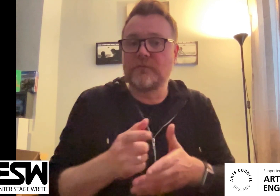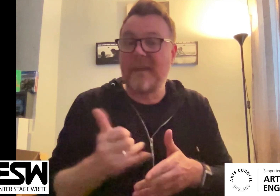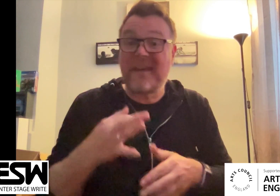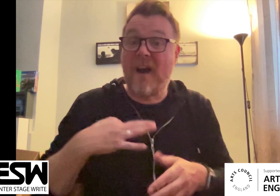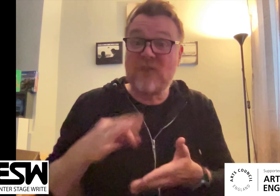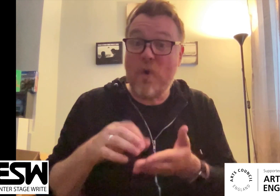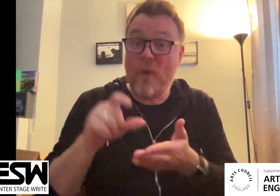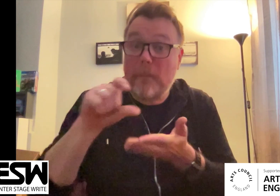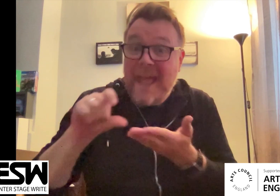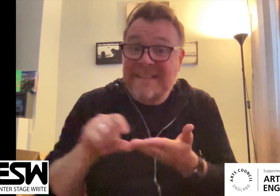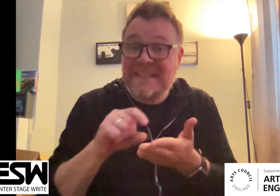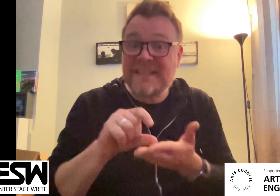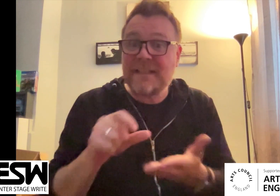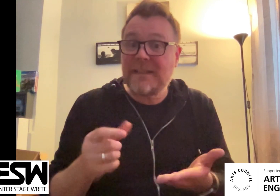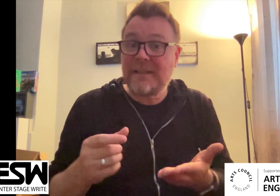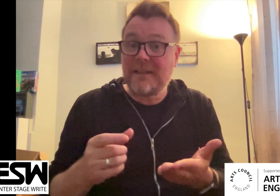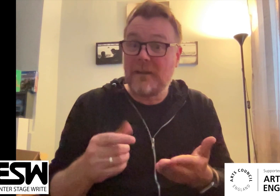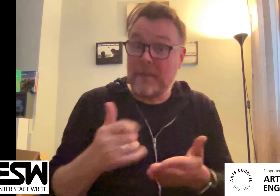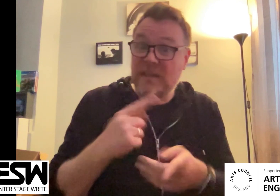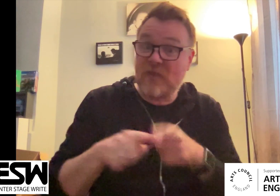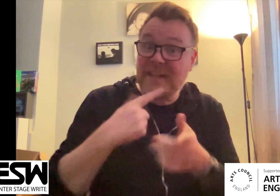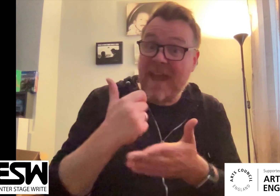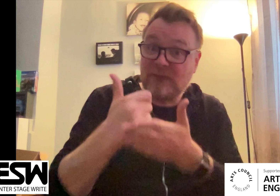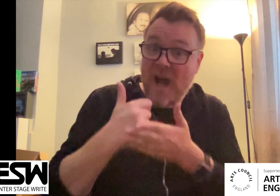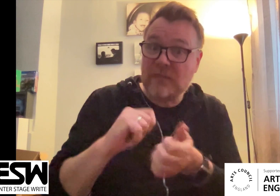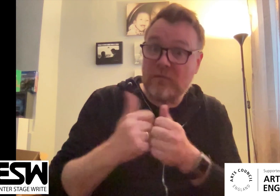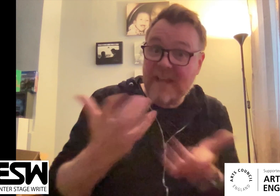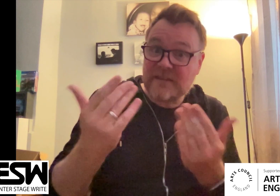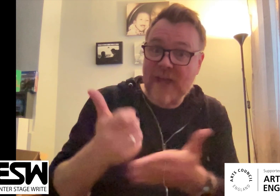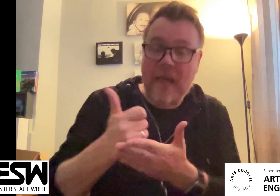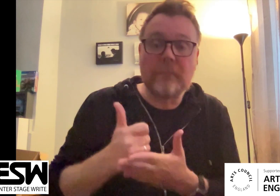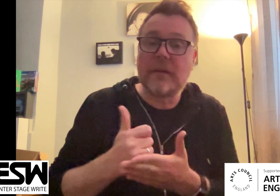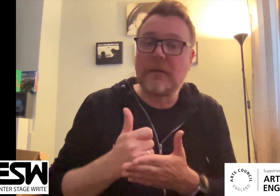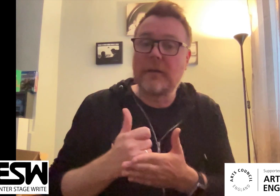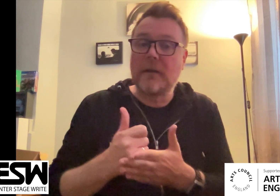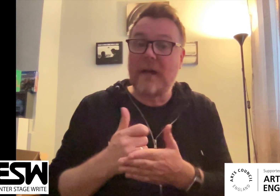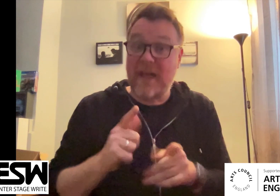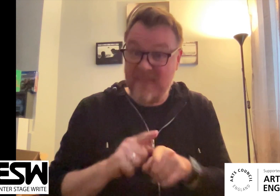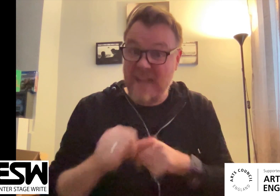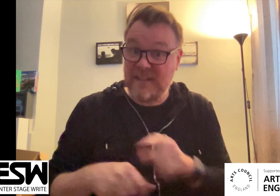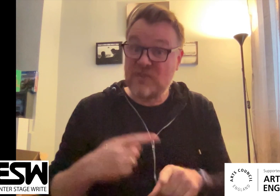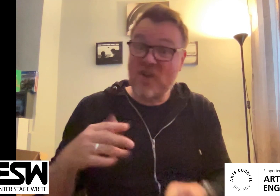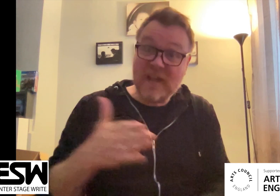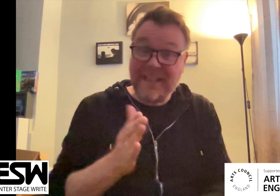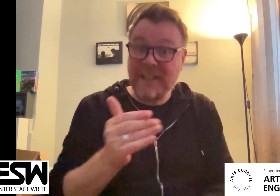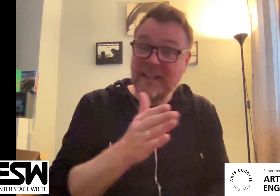shoot. Maybe he can't afford the bullets. Maybe he's getting advice from his friends to help him. And that's